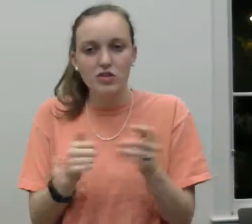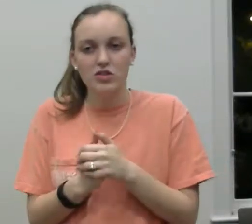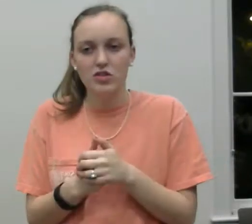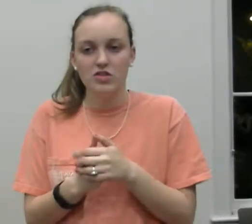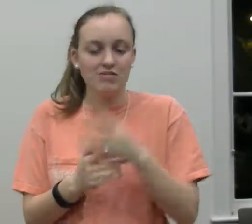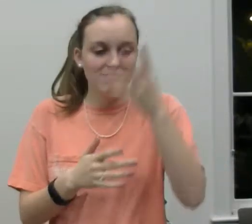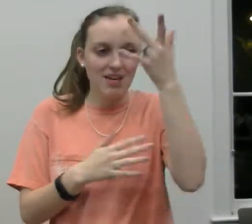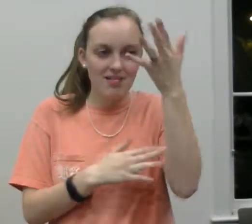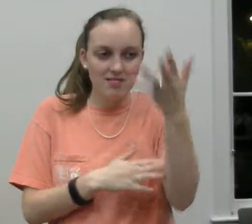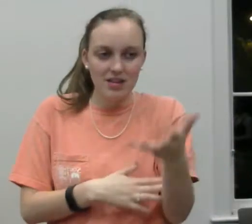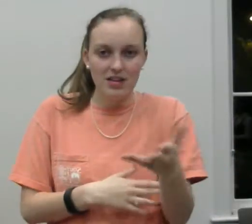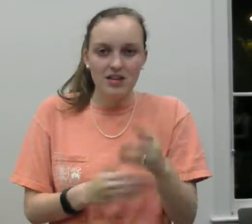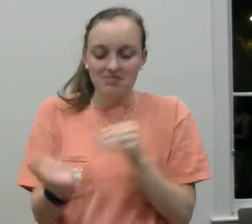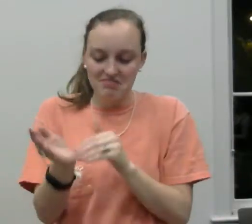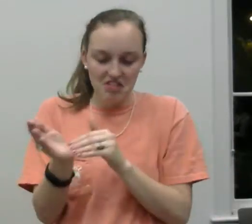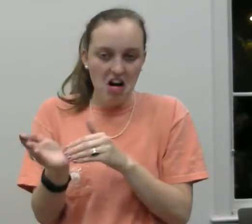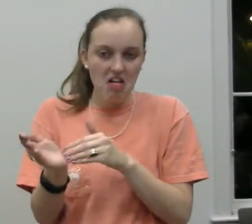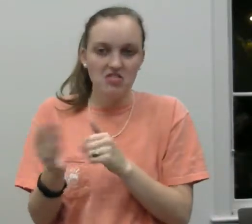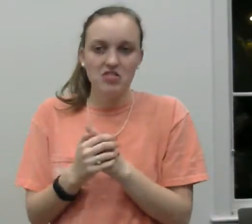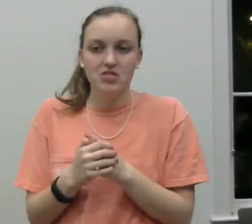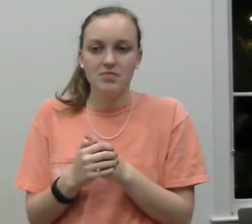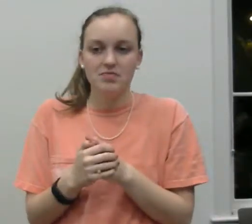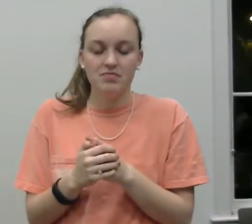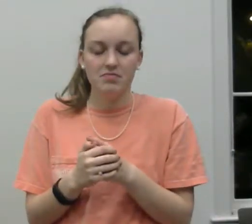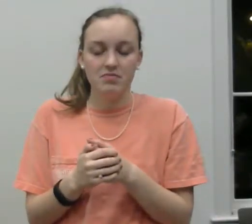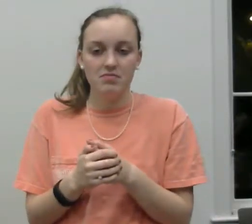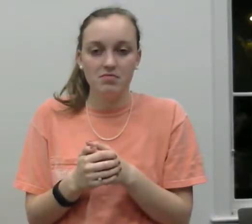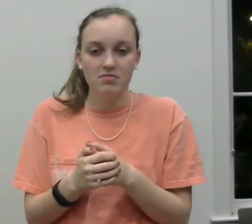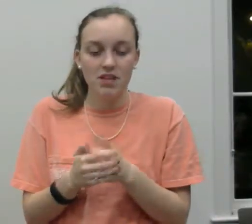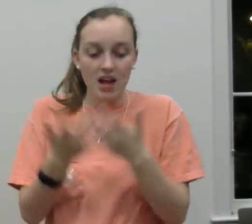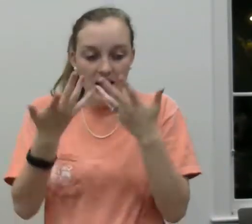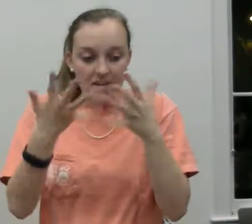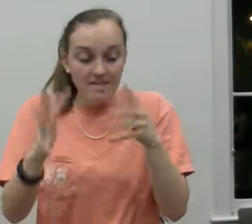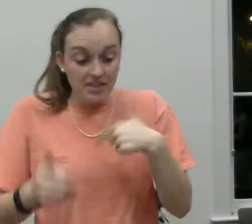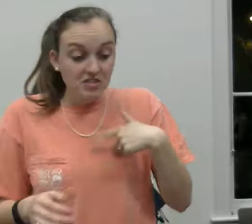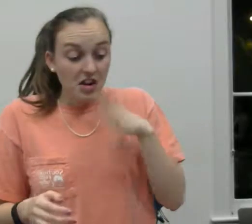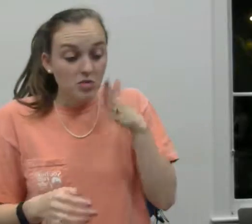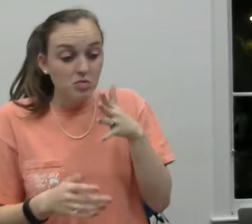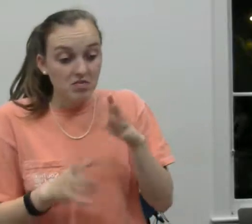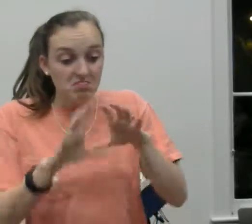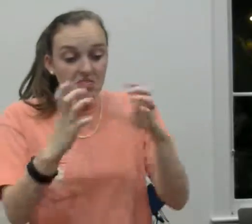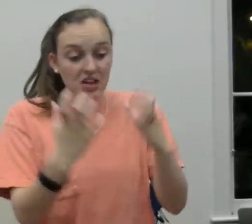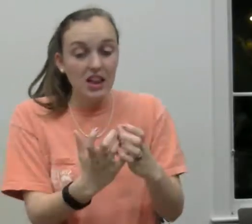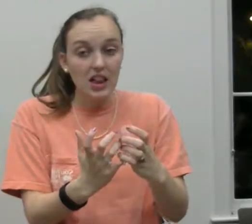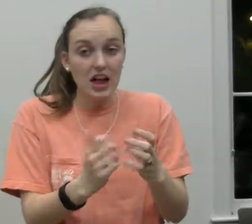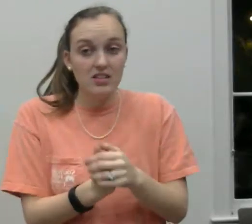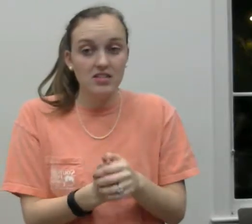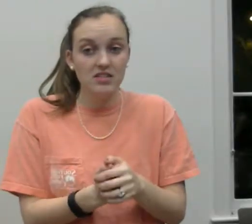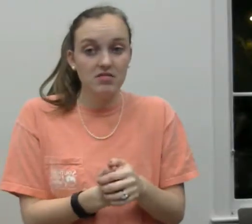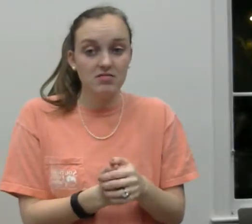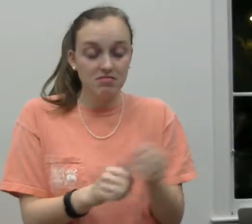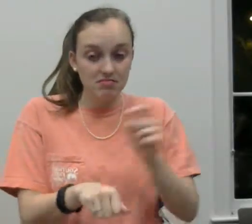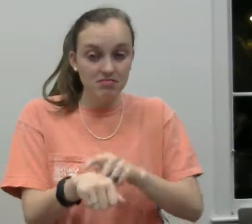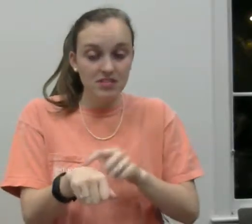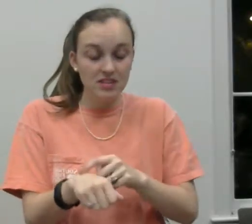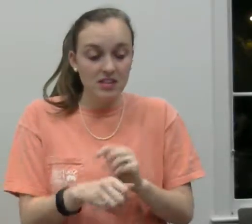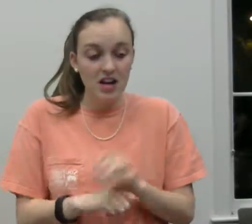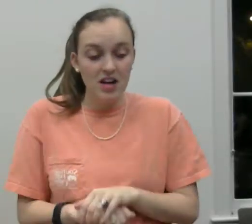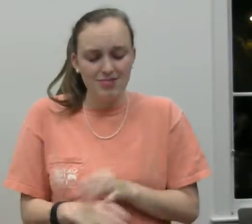these things, a doctor of any kind. And I'm going to have you do some time in classroom. I'm creating a poster to describe what you've learned. And I